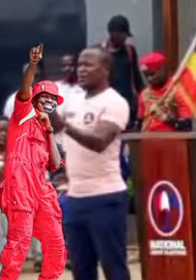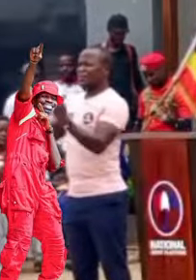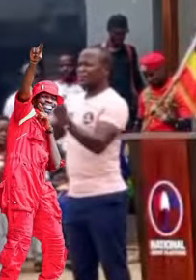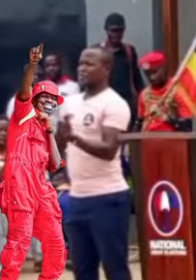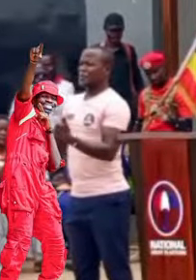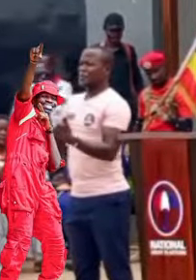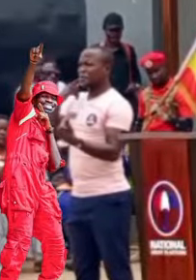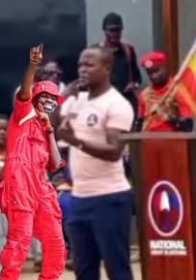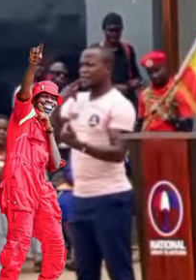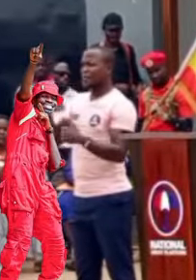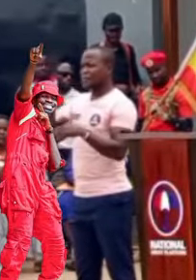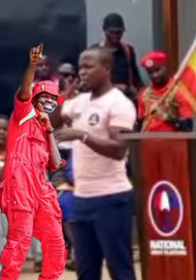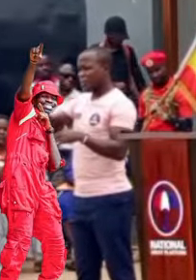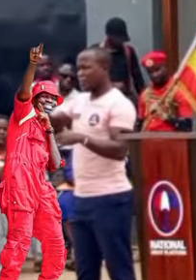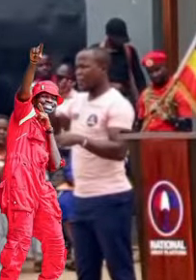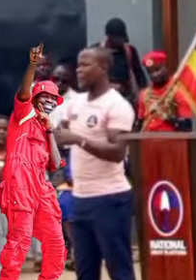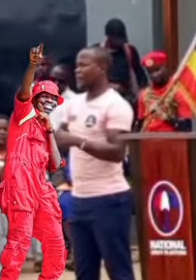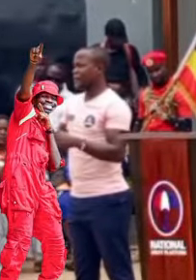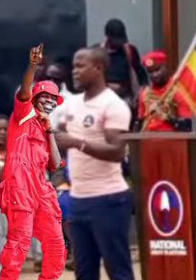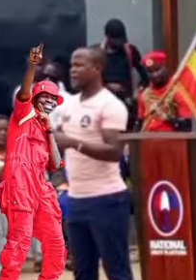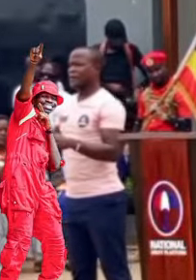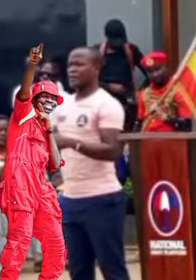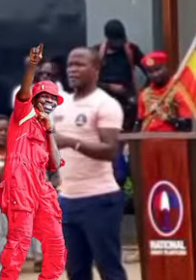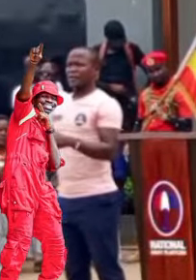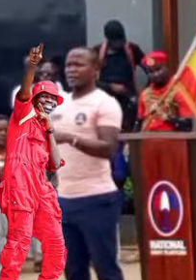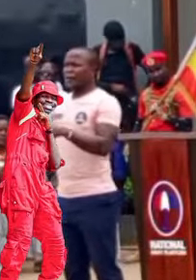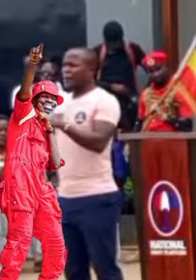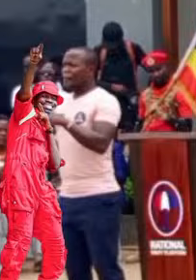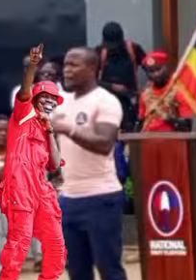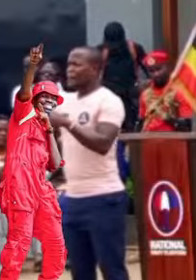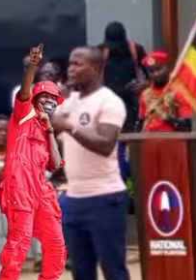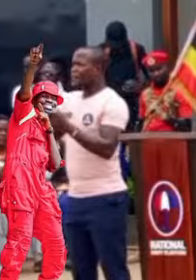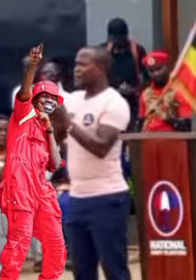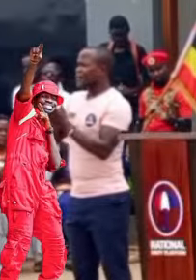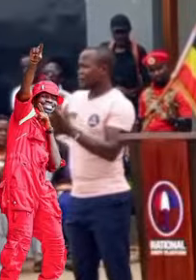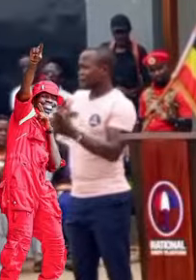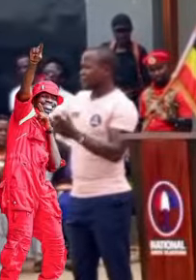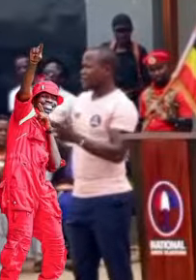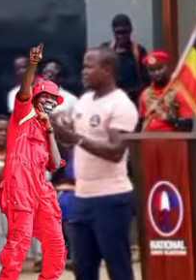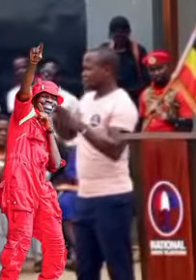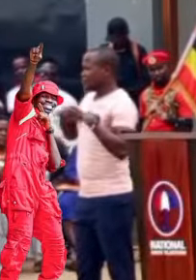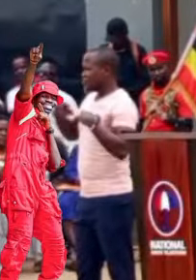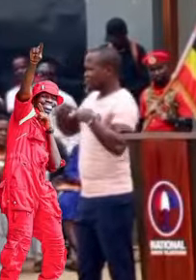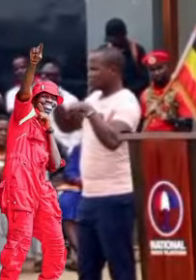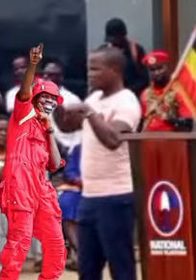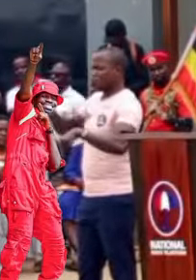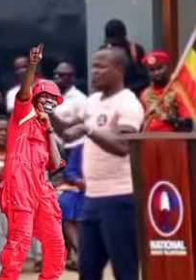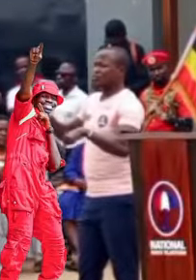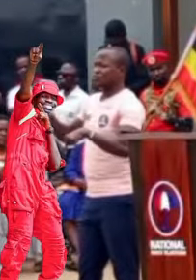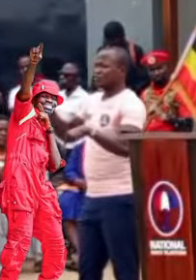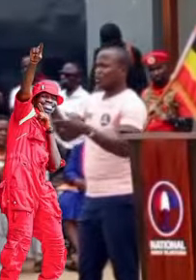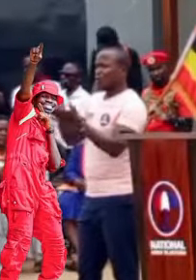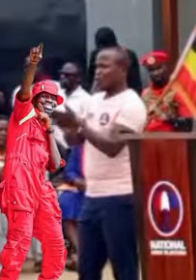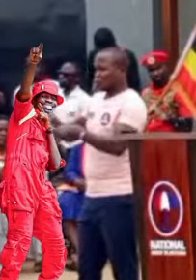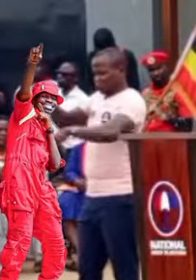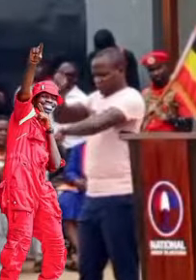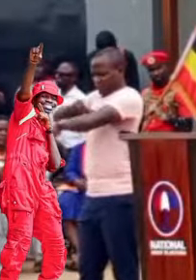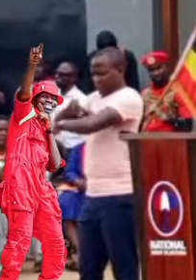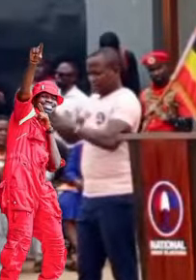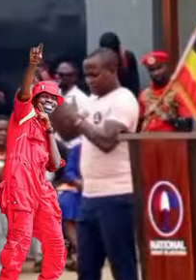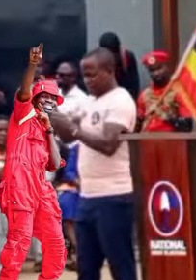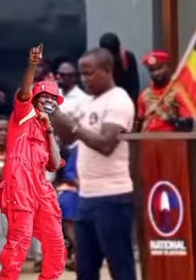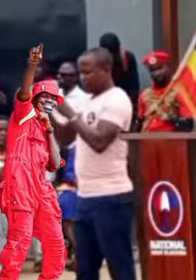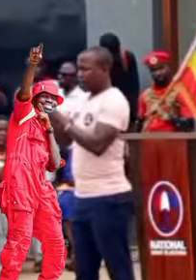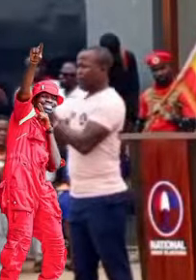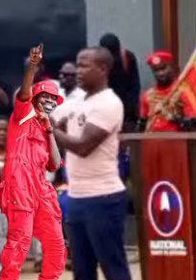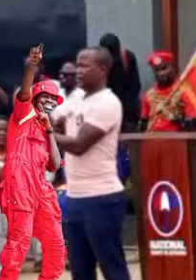Well, for now we are just saying that. But ladies and gentlemen, allow me today, on a day celebrating